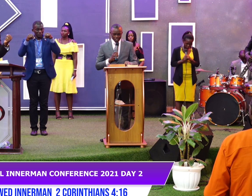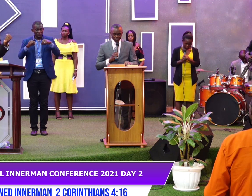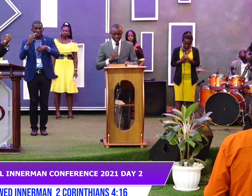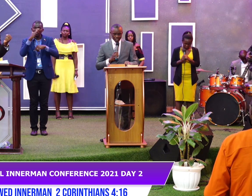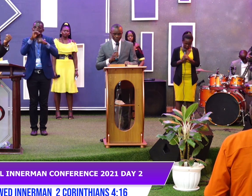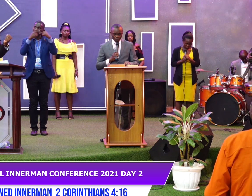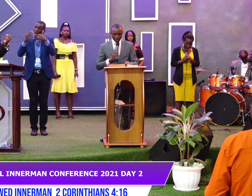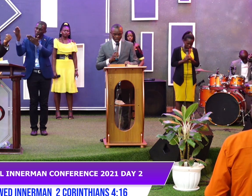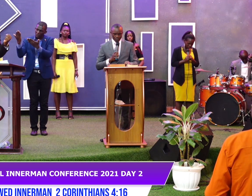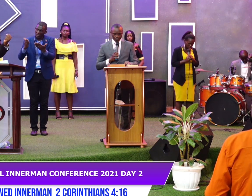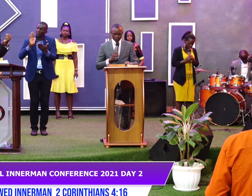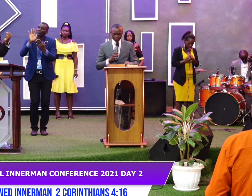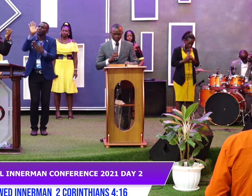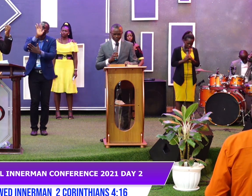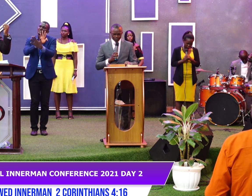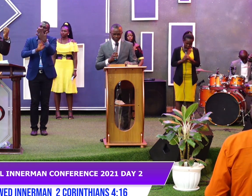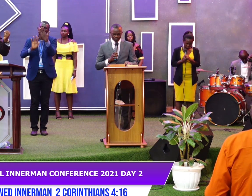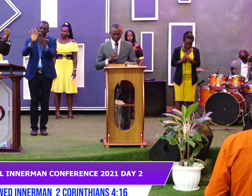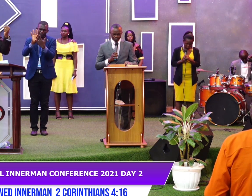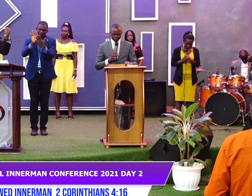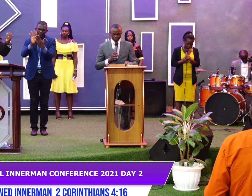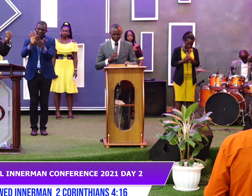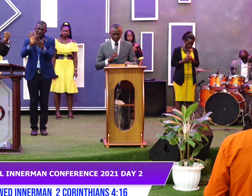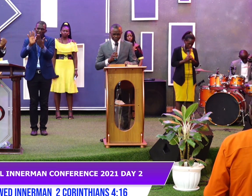This evening, we welcome you.